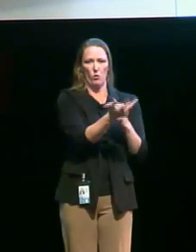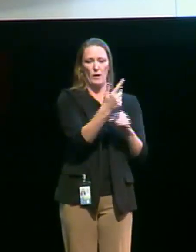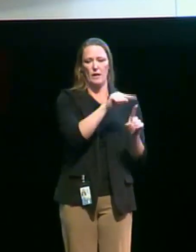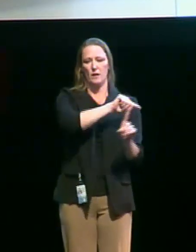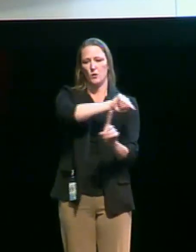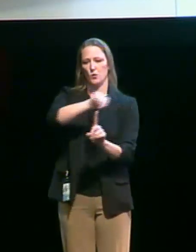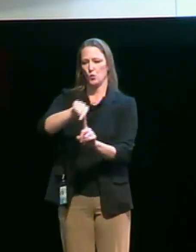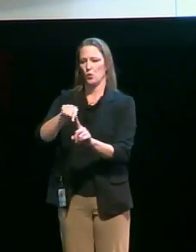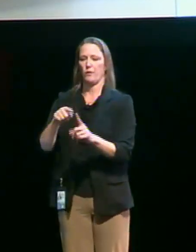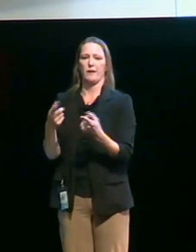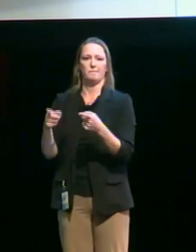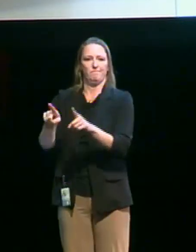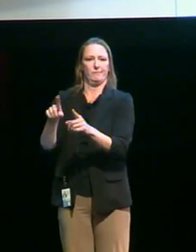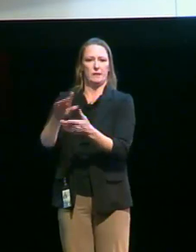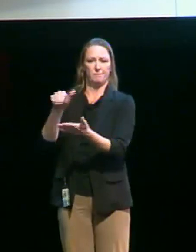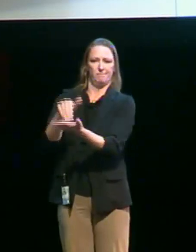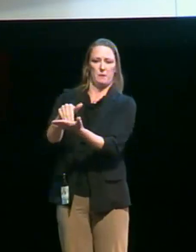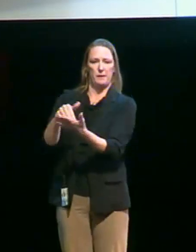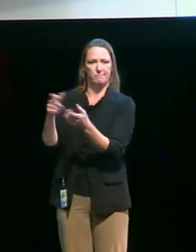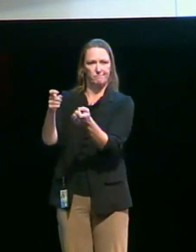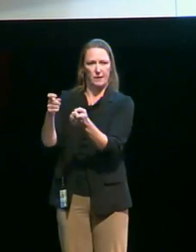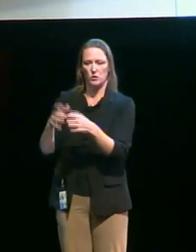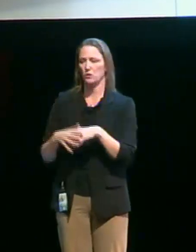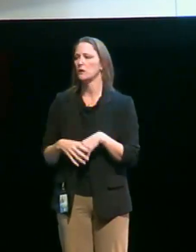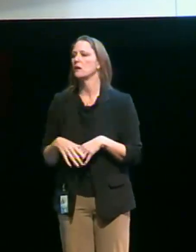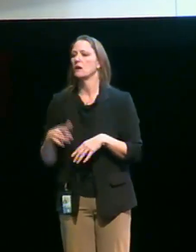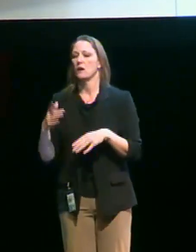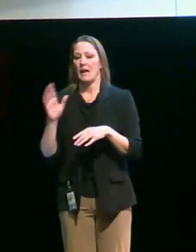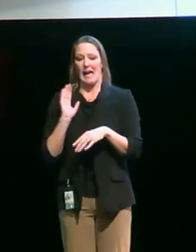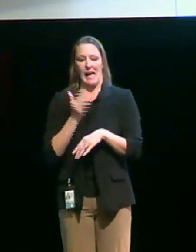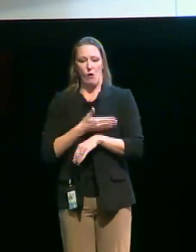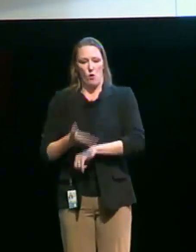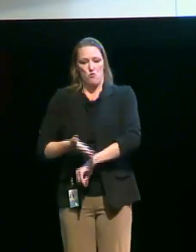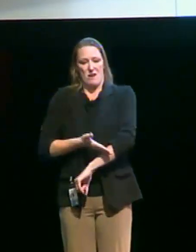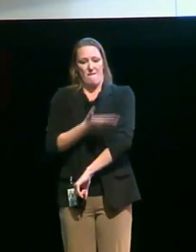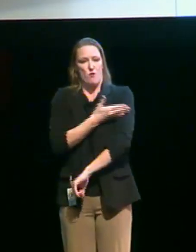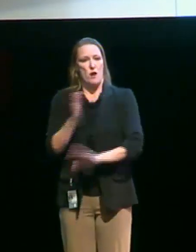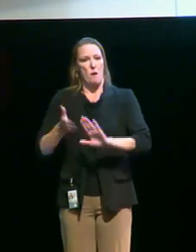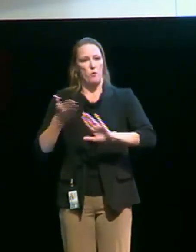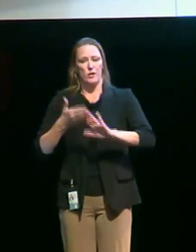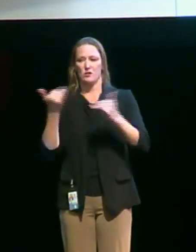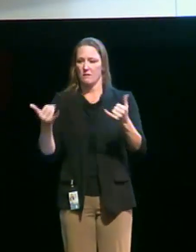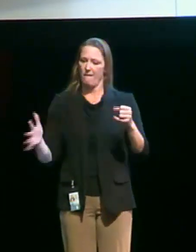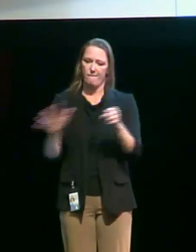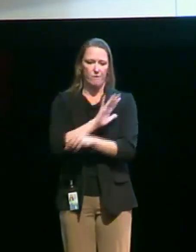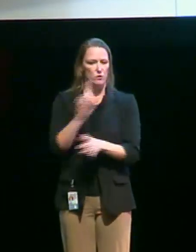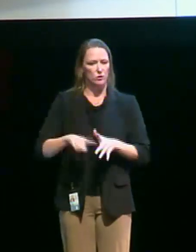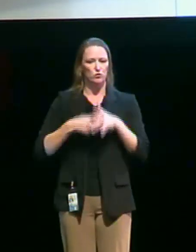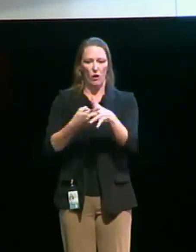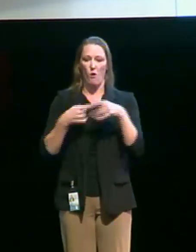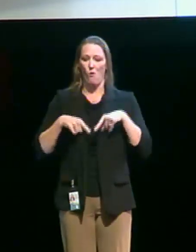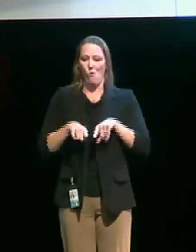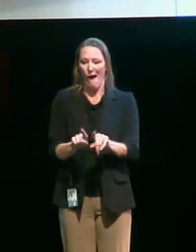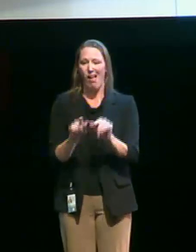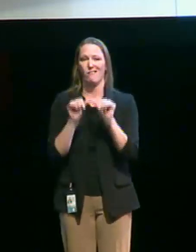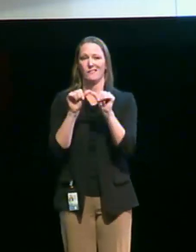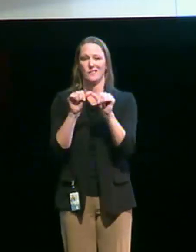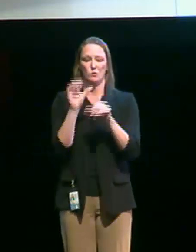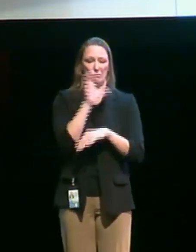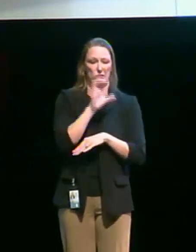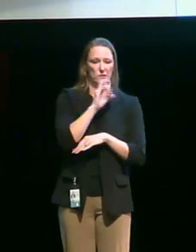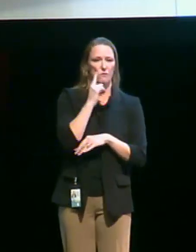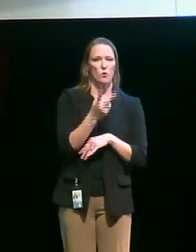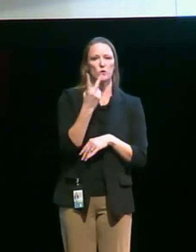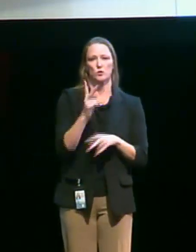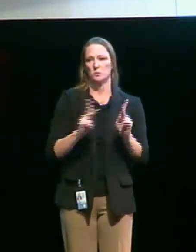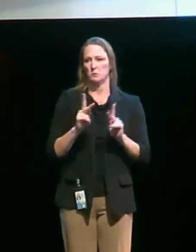this morning, and that the recovery operation is in full swing while we continue to search for the 2 community members that remain